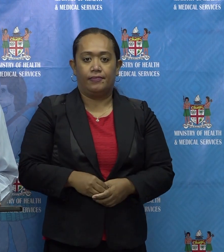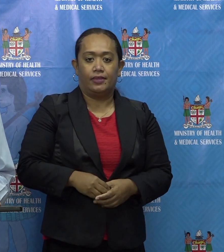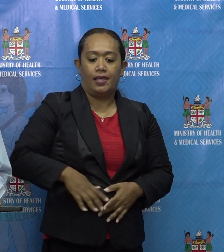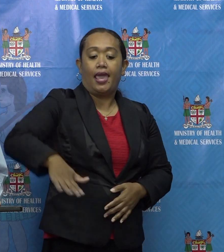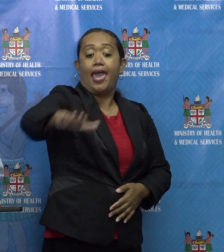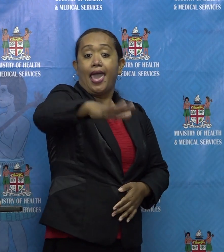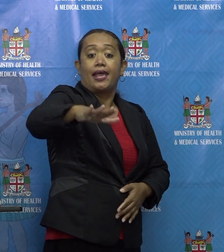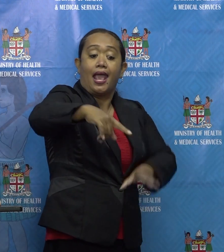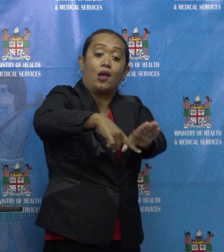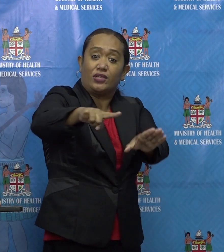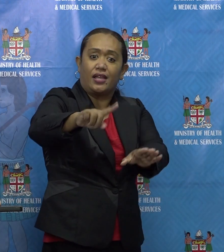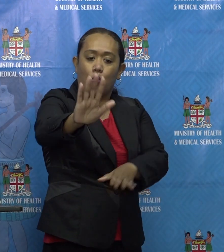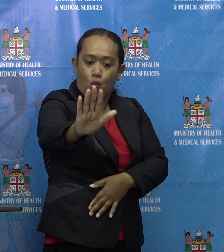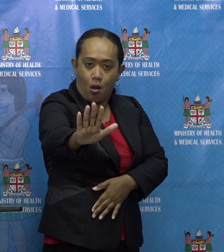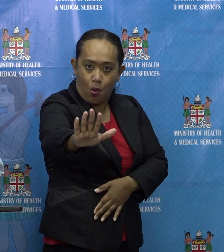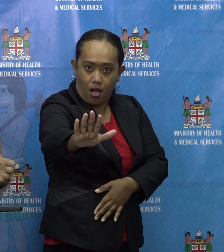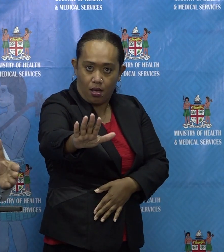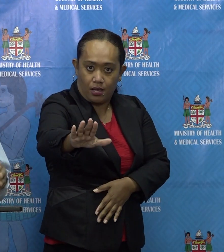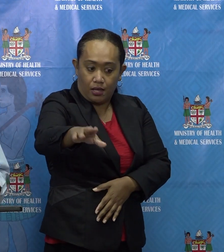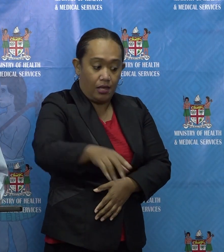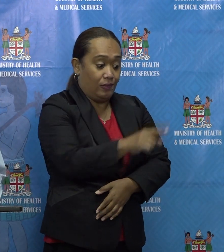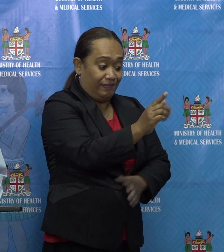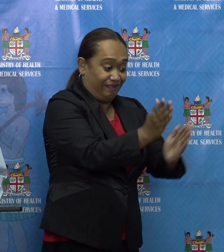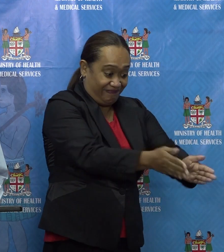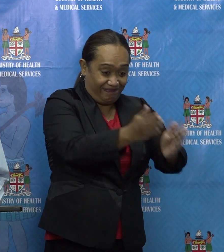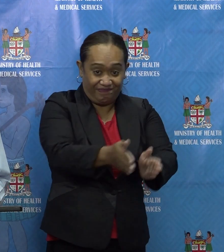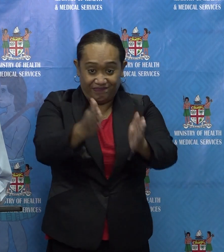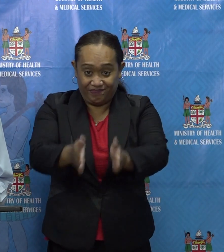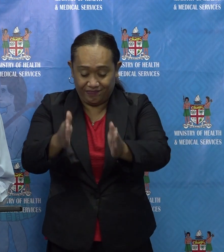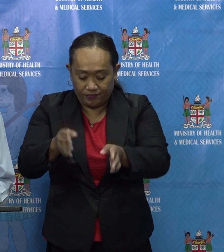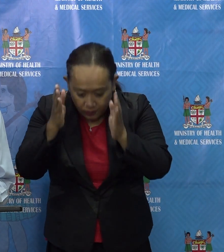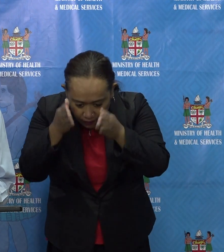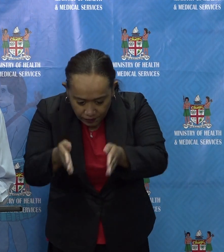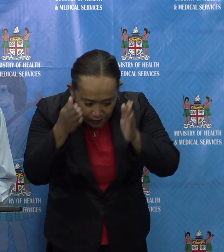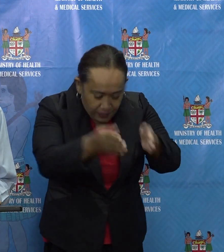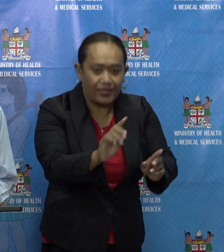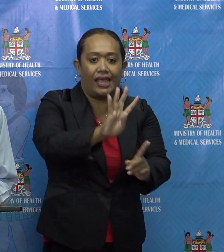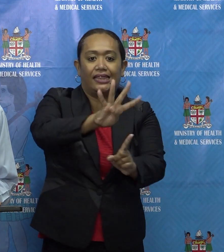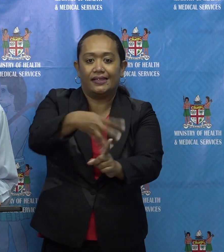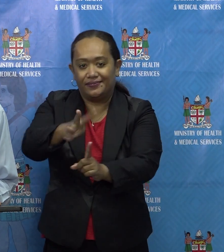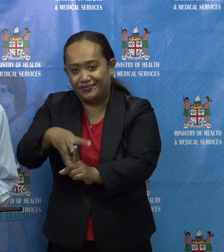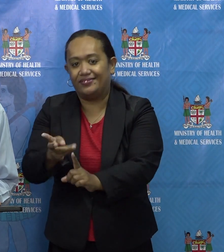will stop mass testing and revert to the testing protocol that we had prior to the outbreak.